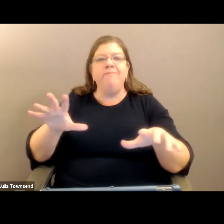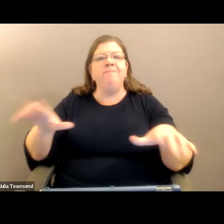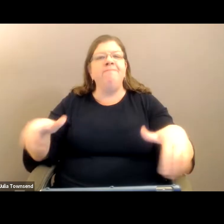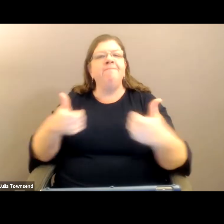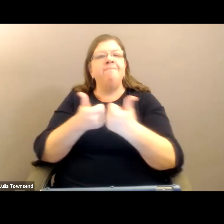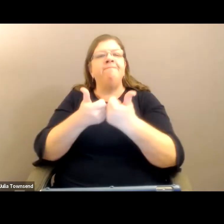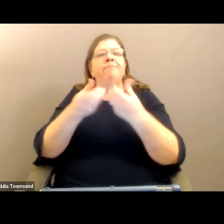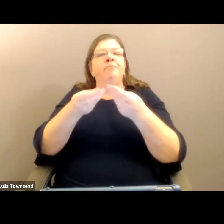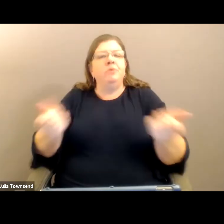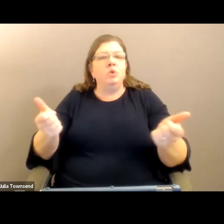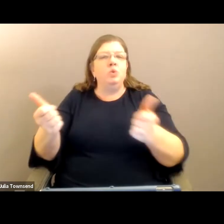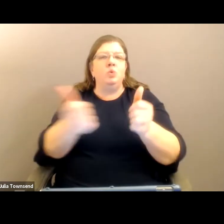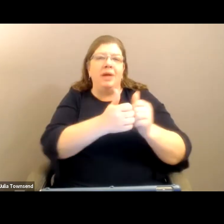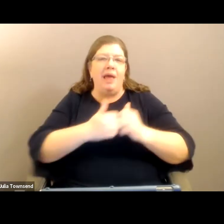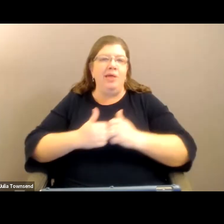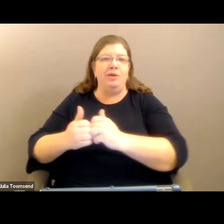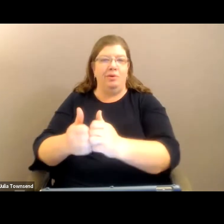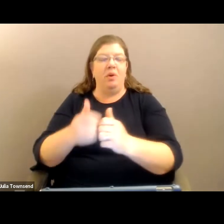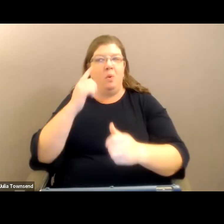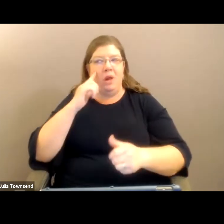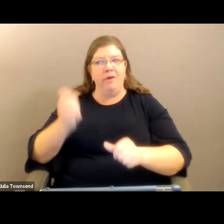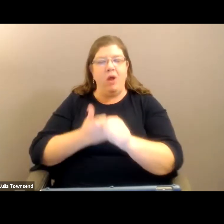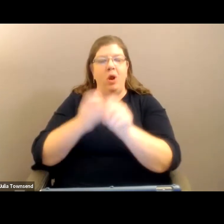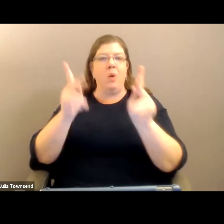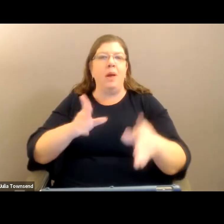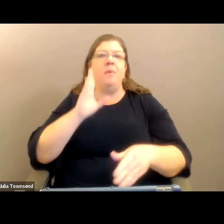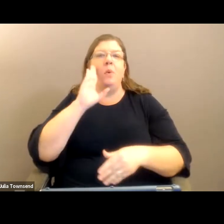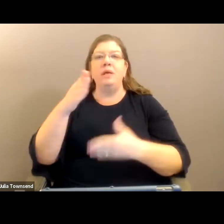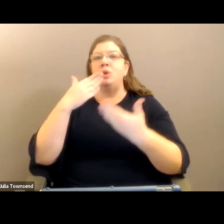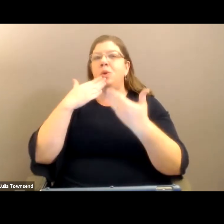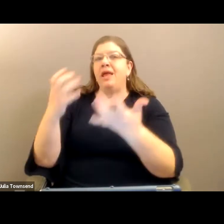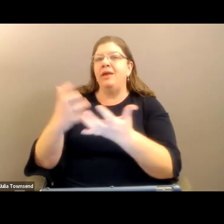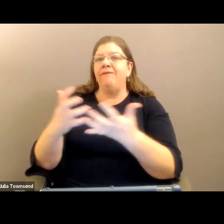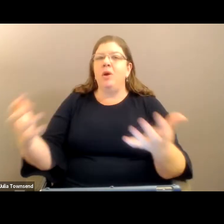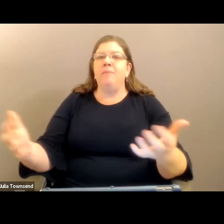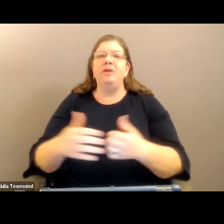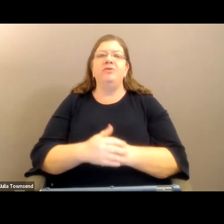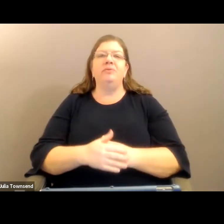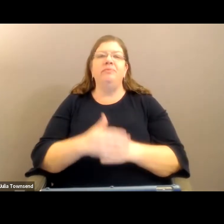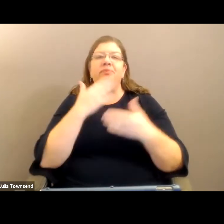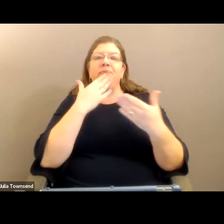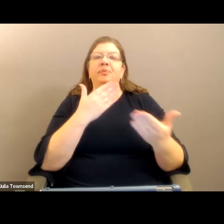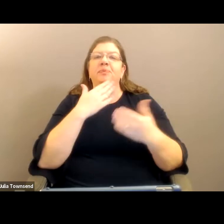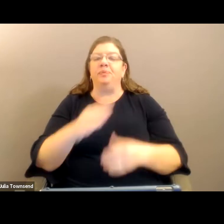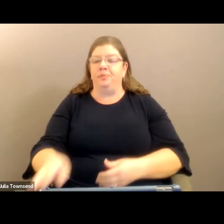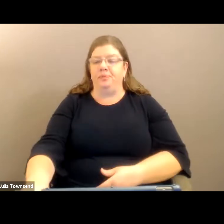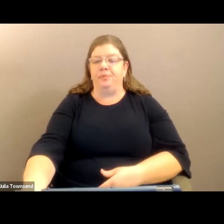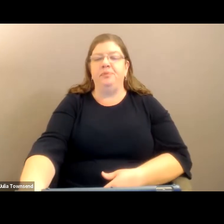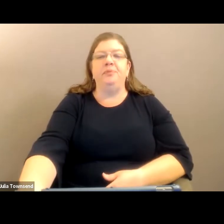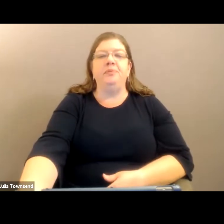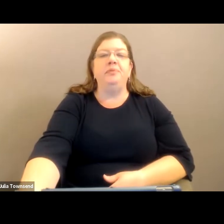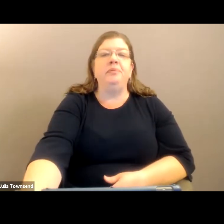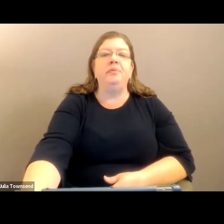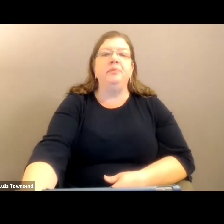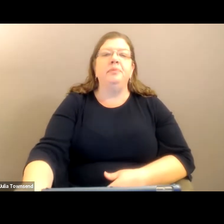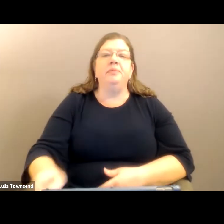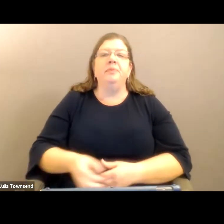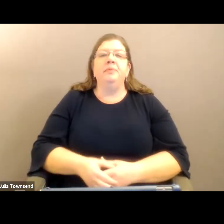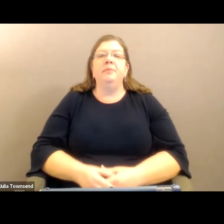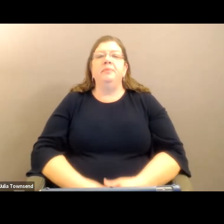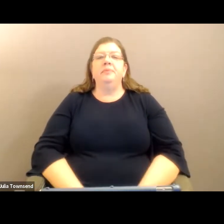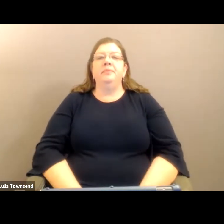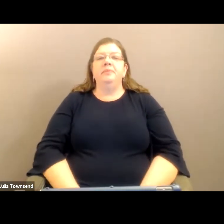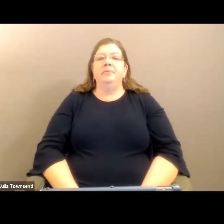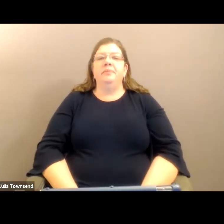that's something that we'll definitely be following up on. So thank you very much. I appreciate that. Thank you. Ms.